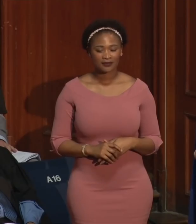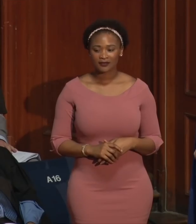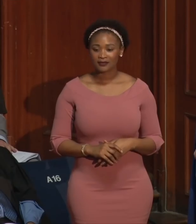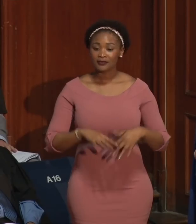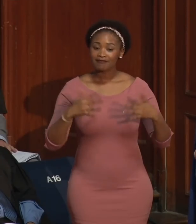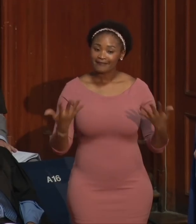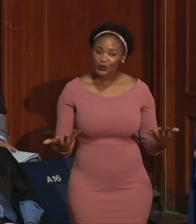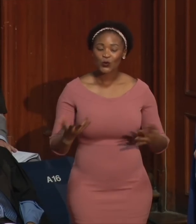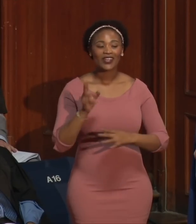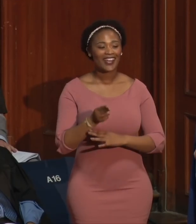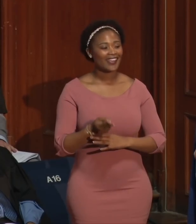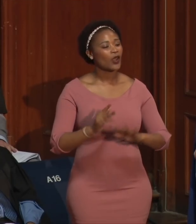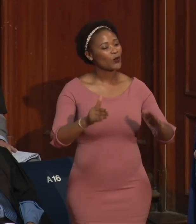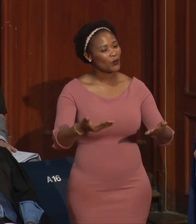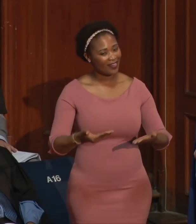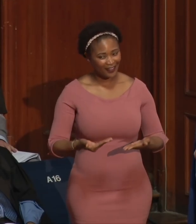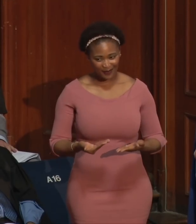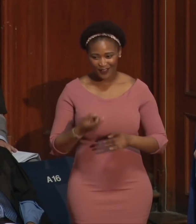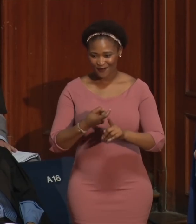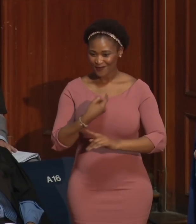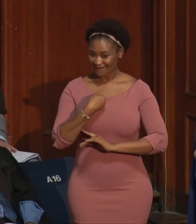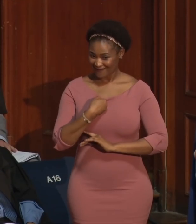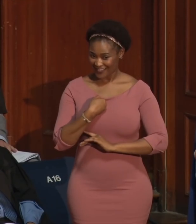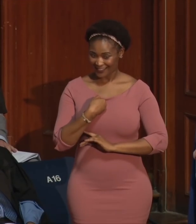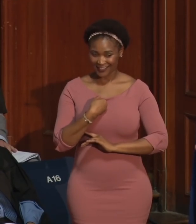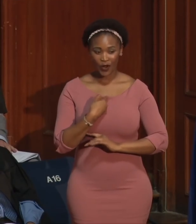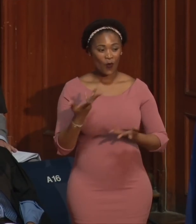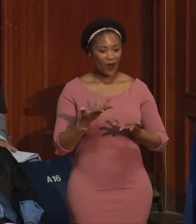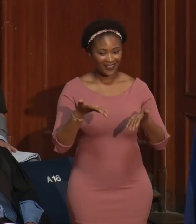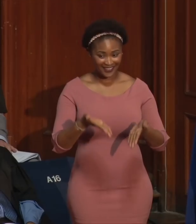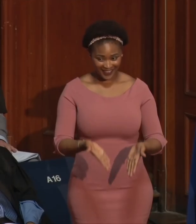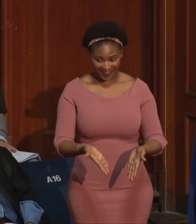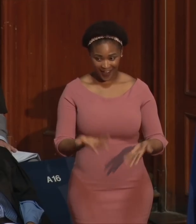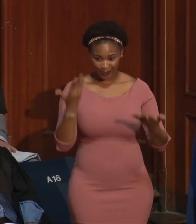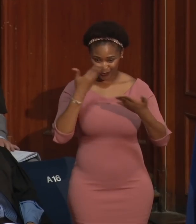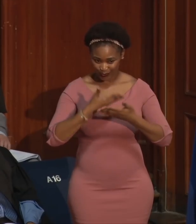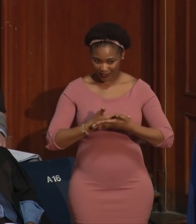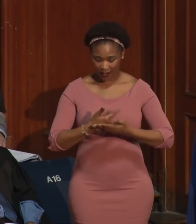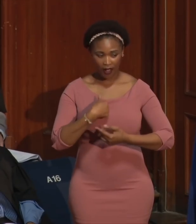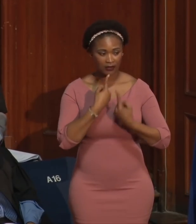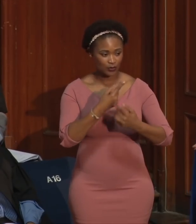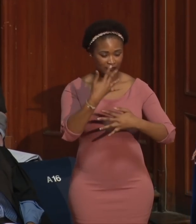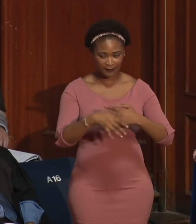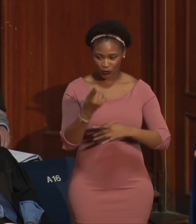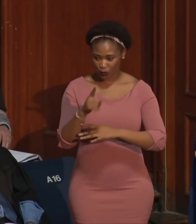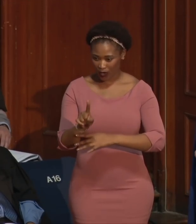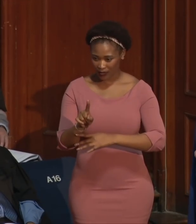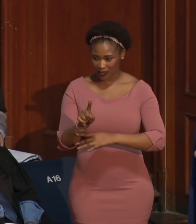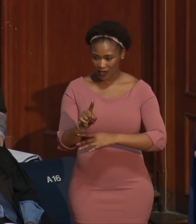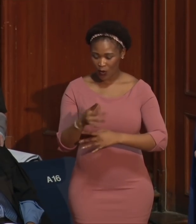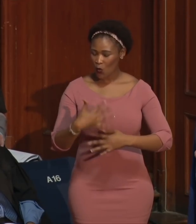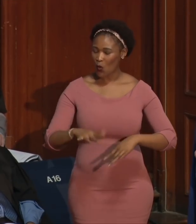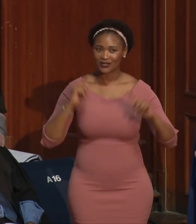So once again, a very warm welcome from my side to this event this evening. As I said to you earlier, it is